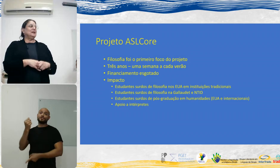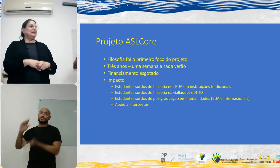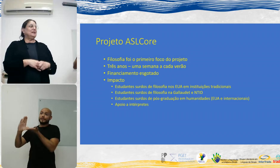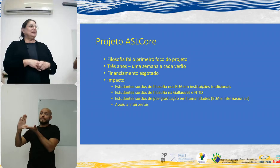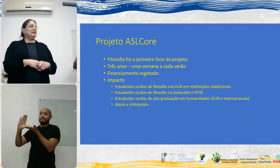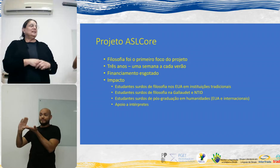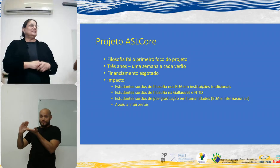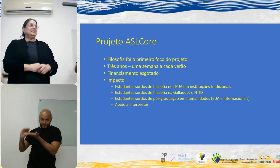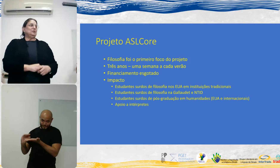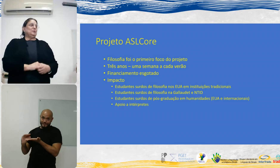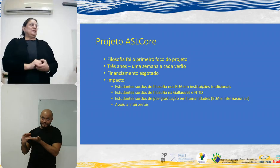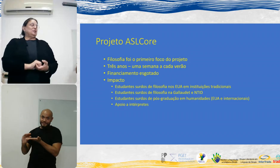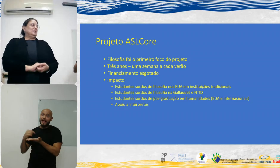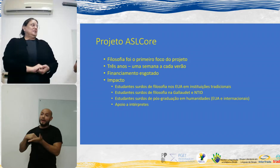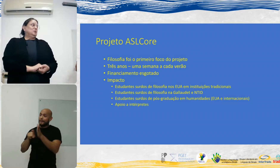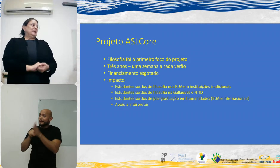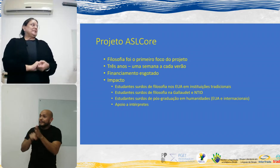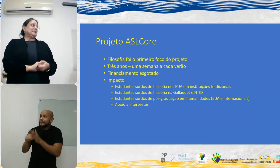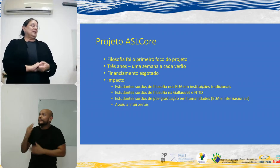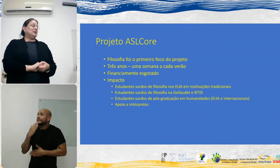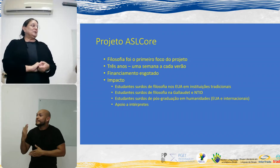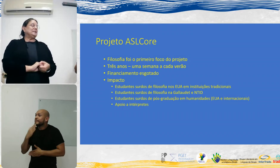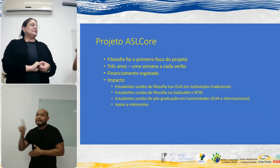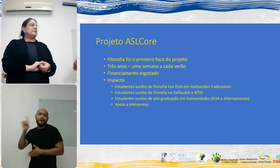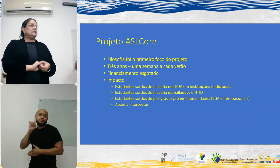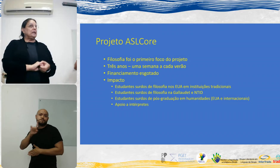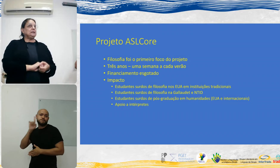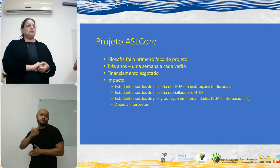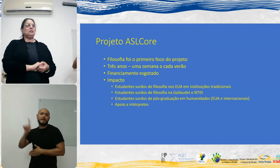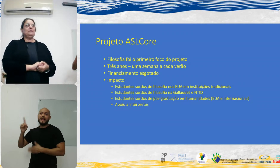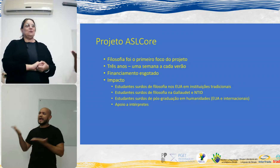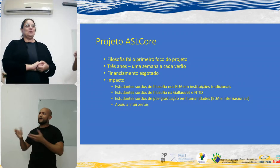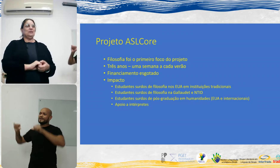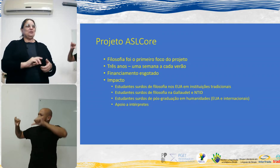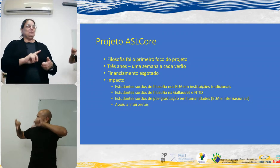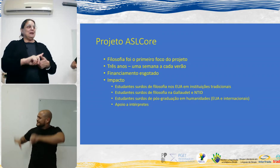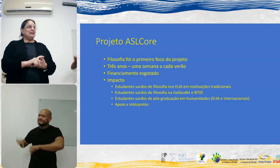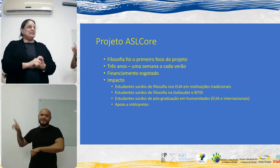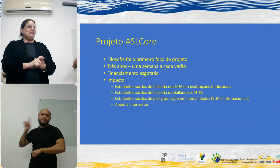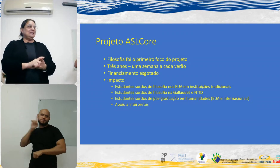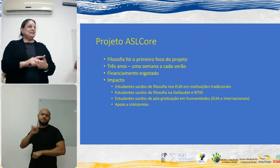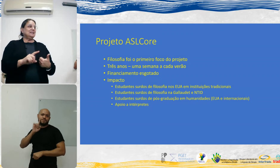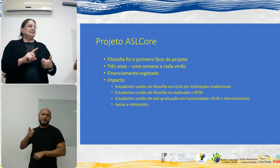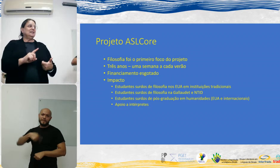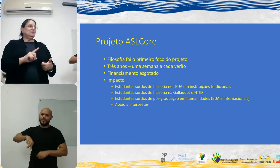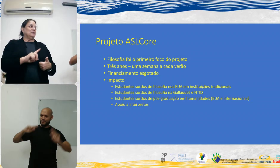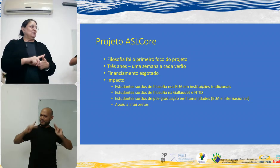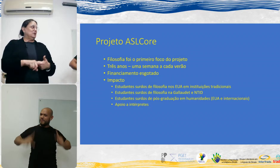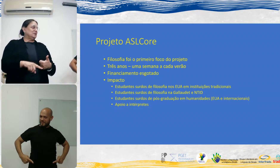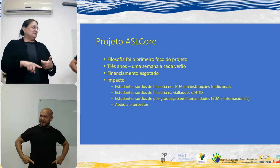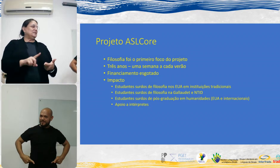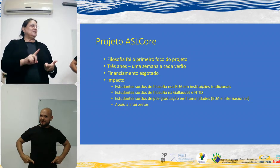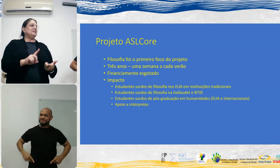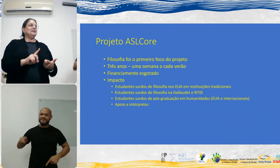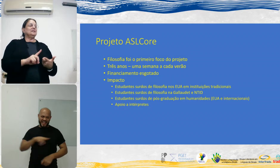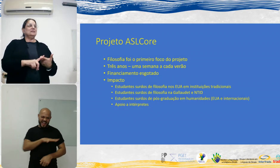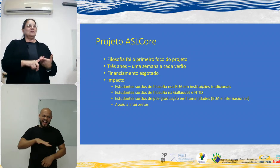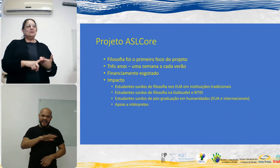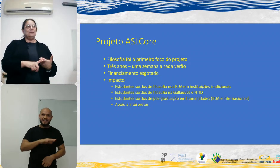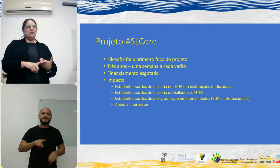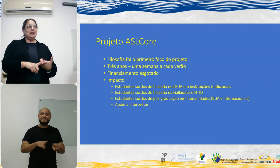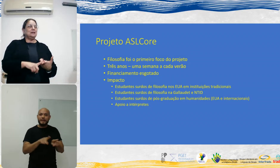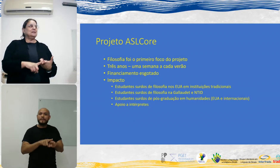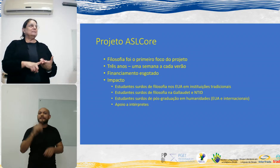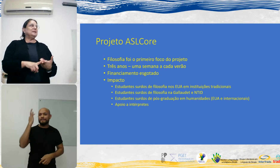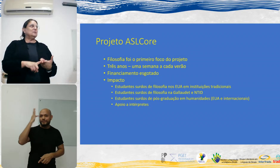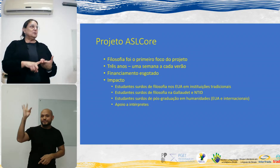looking for money. Situation in the US now is not good for the humanities, for philosophy. It's not good